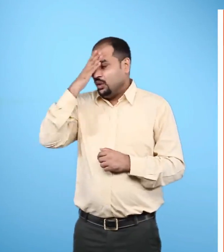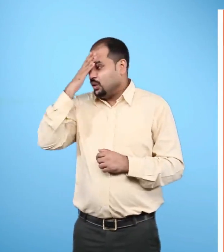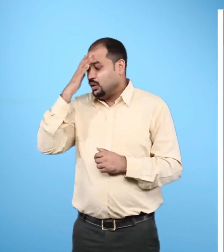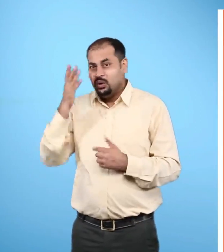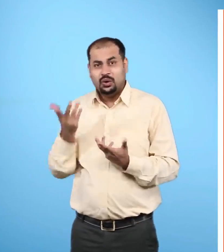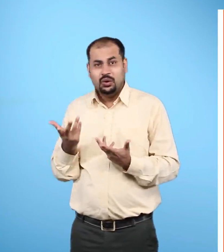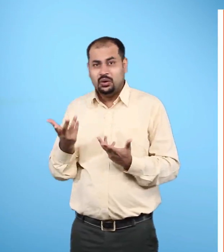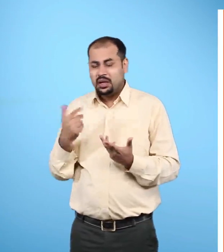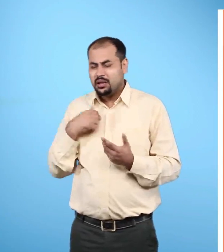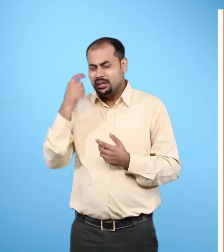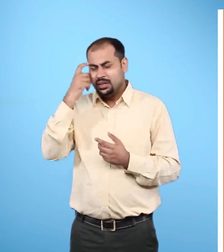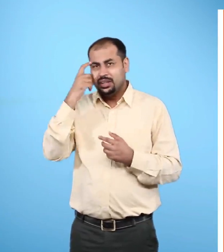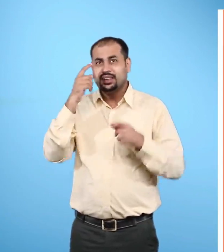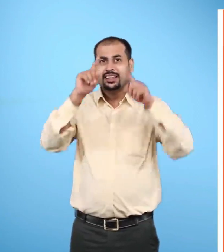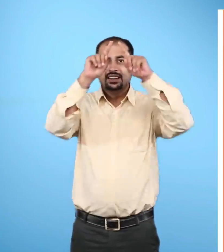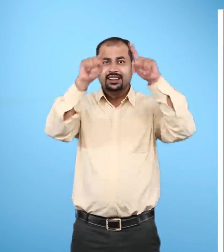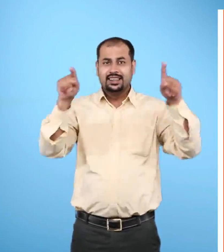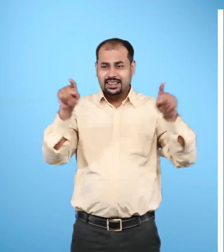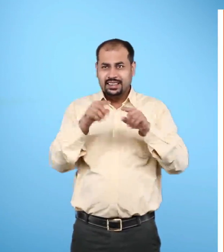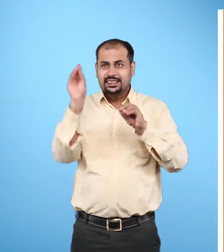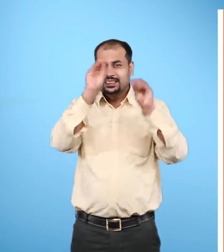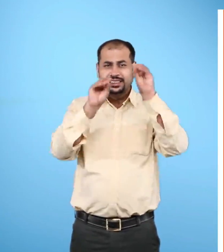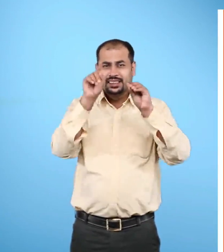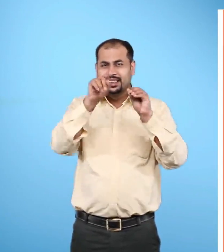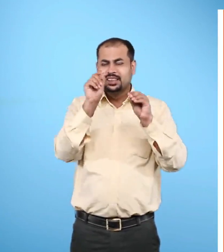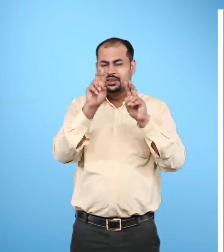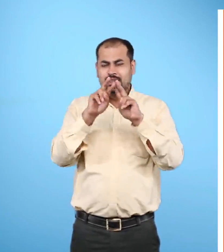"Oh, I thought of doing it differently."